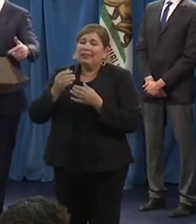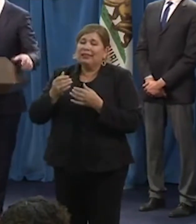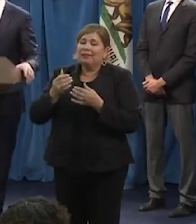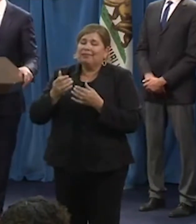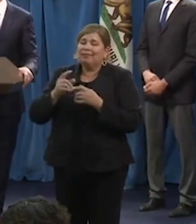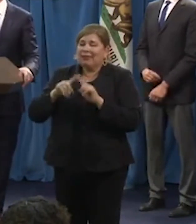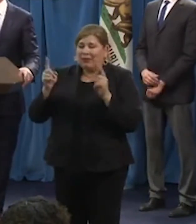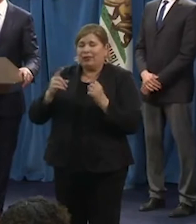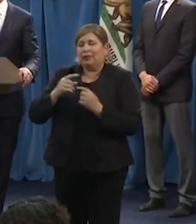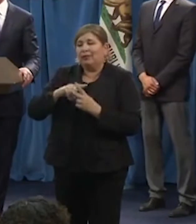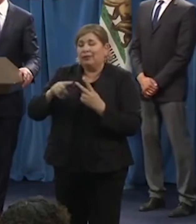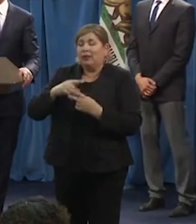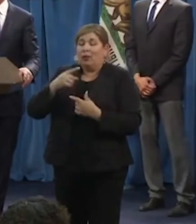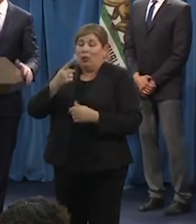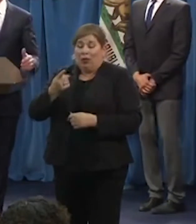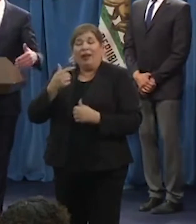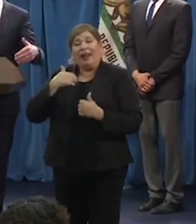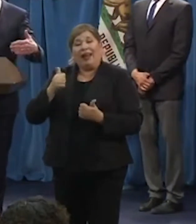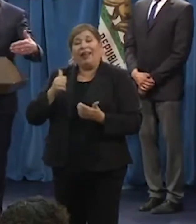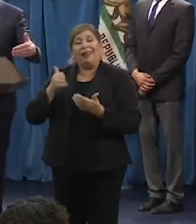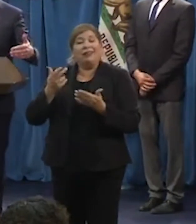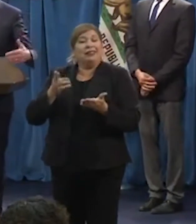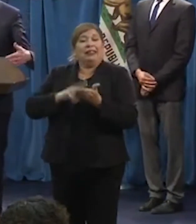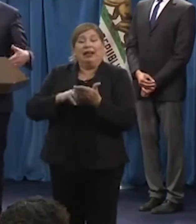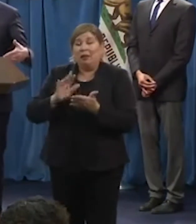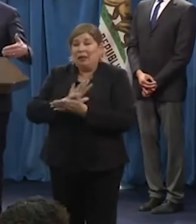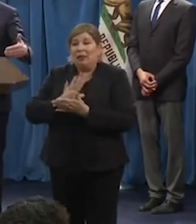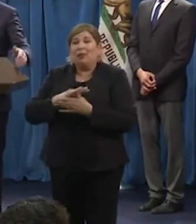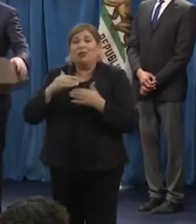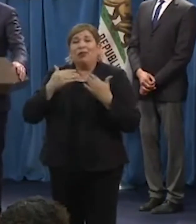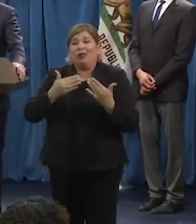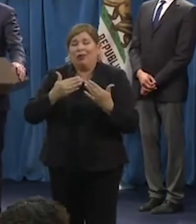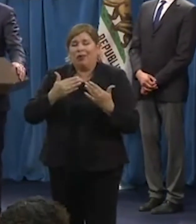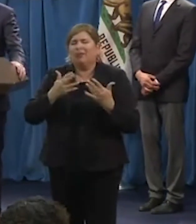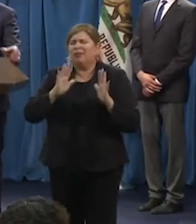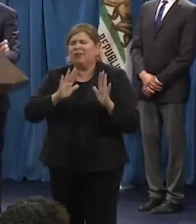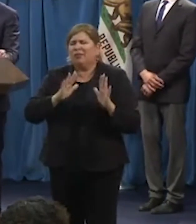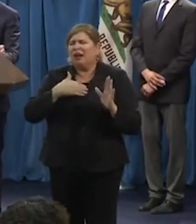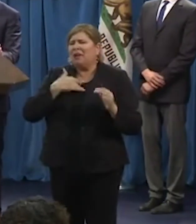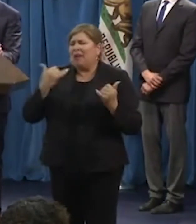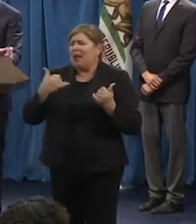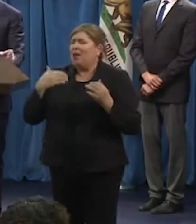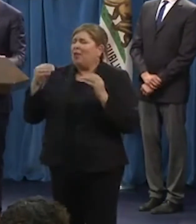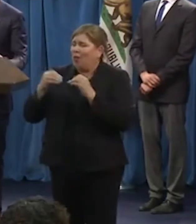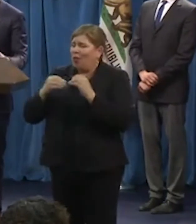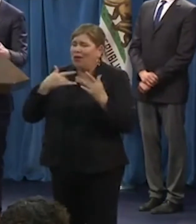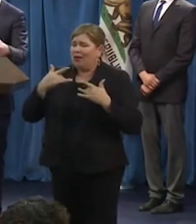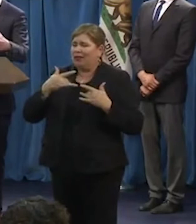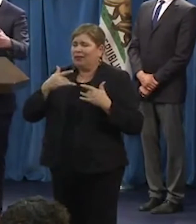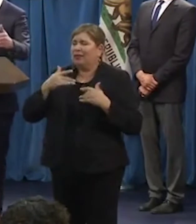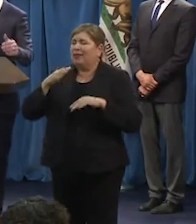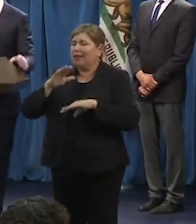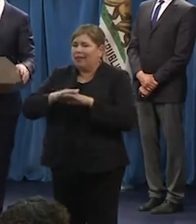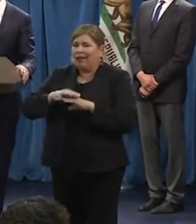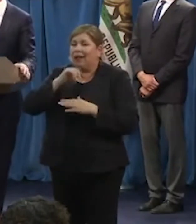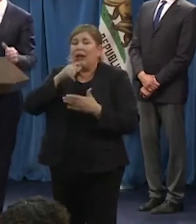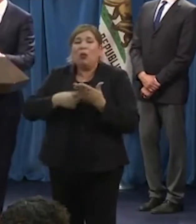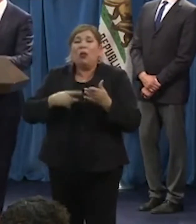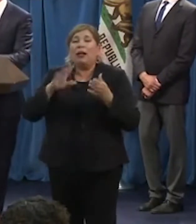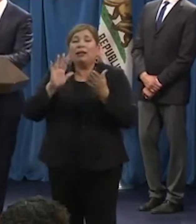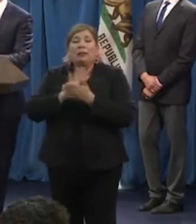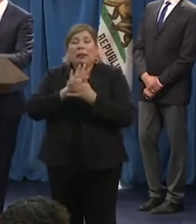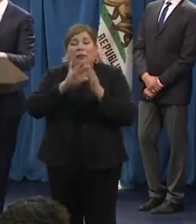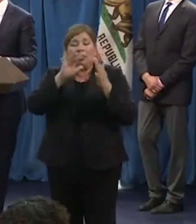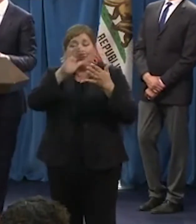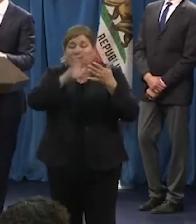apply its intent. So it's in the application now that I'm most immediately focused on of the